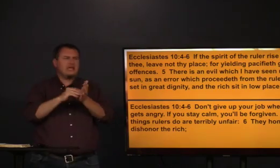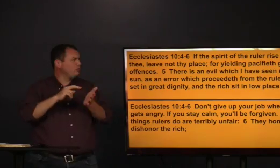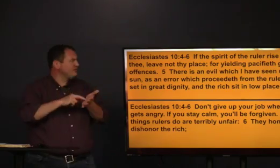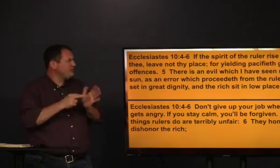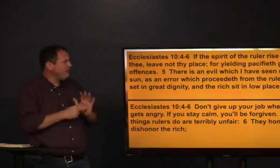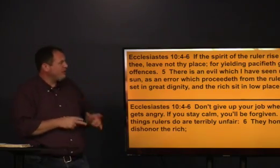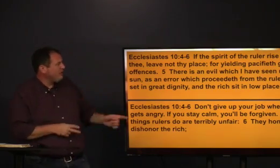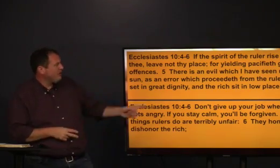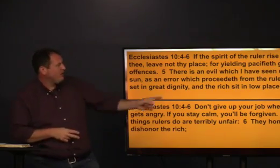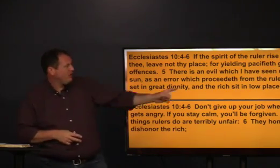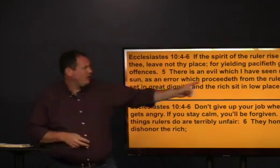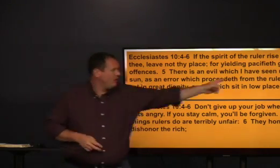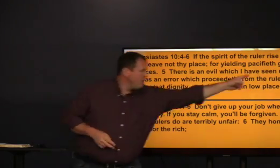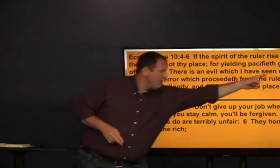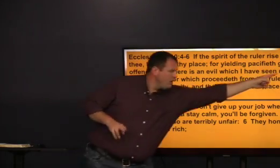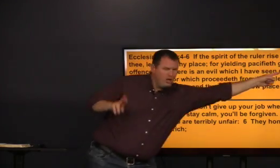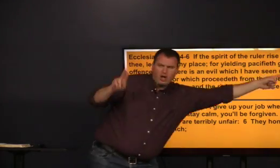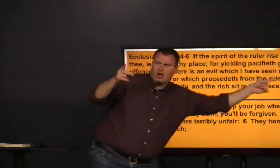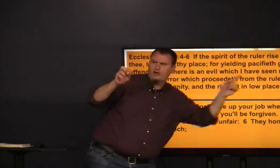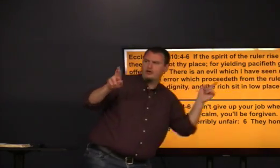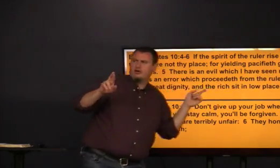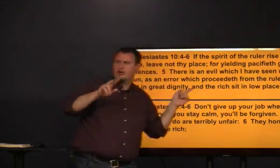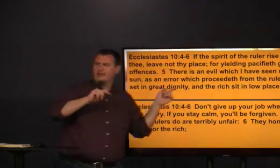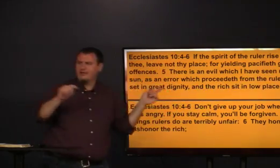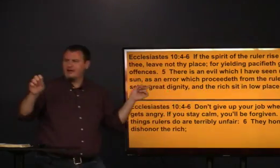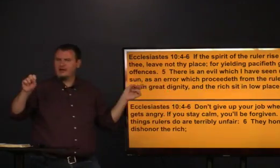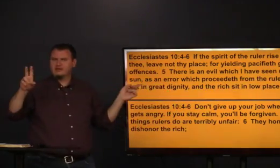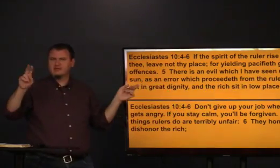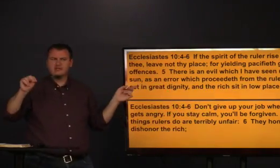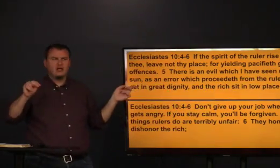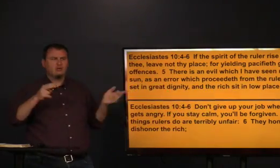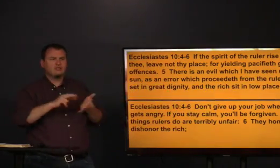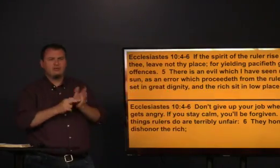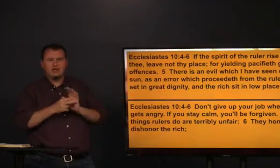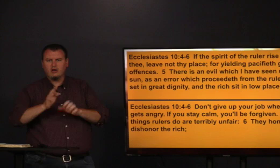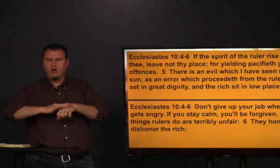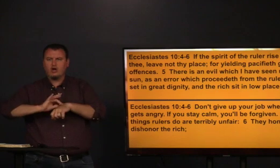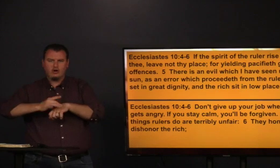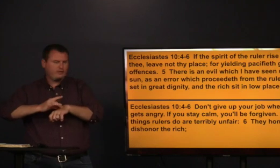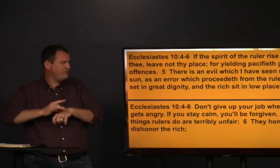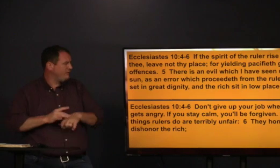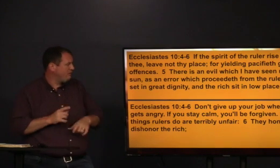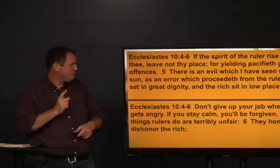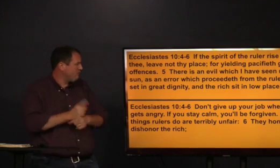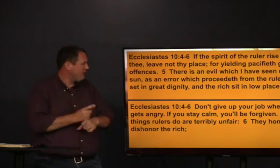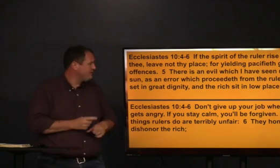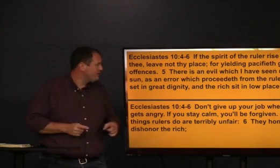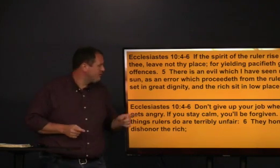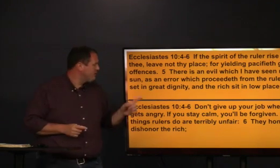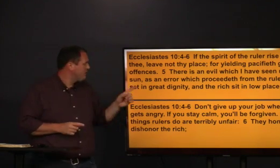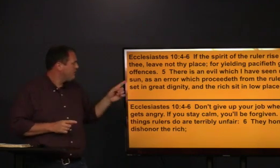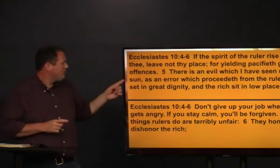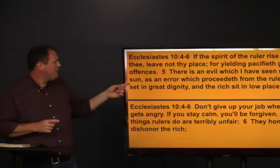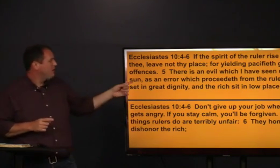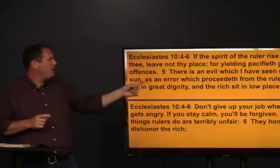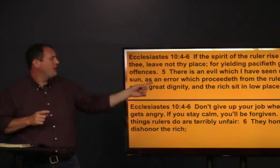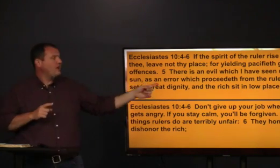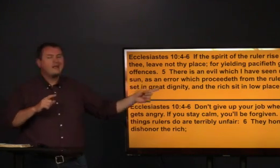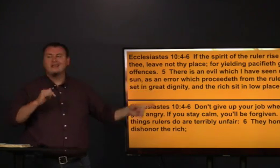what's it mean? Under the sun. What's it mean? On earth. Right? There's